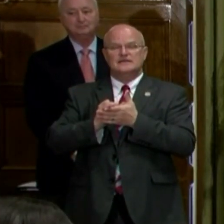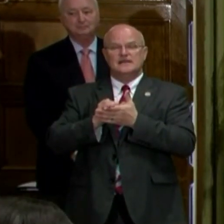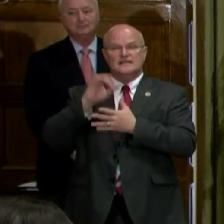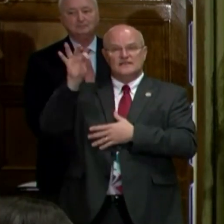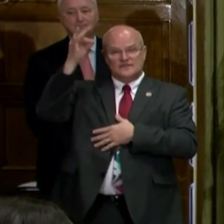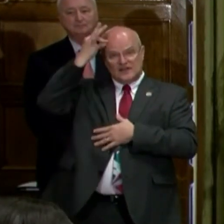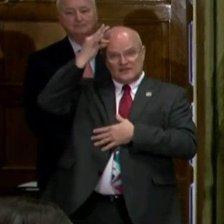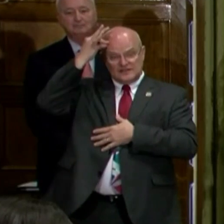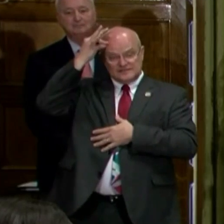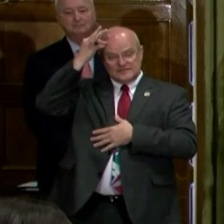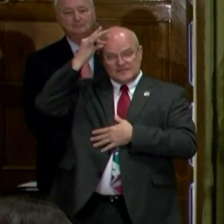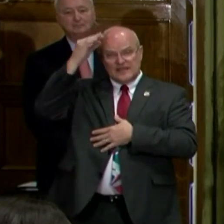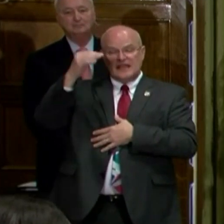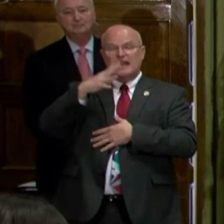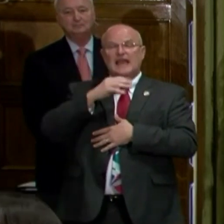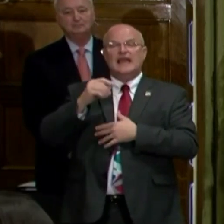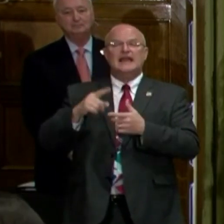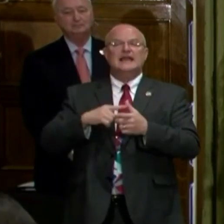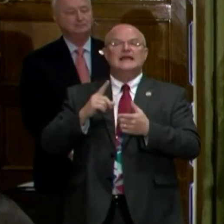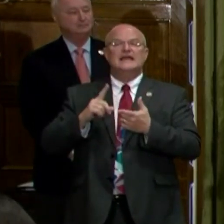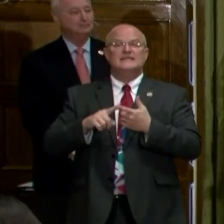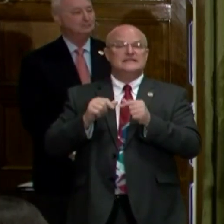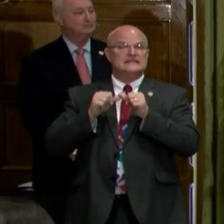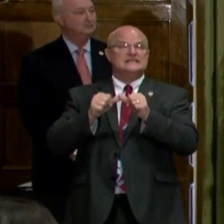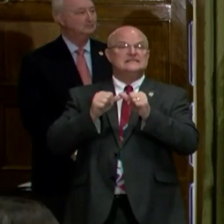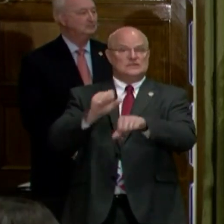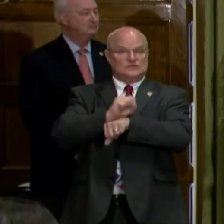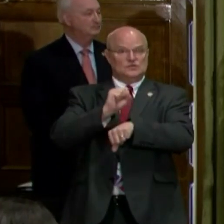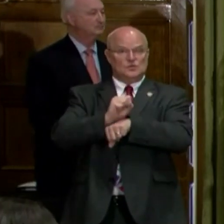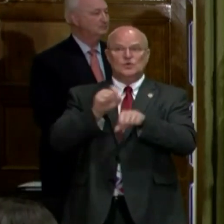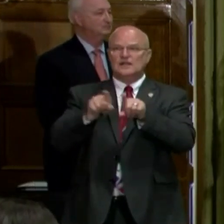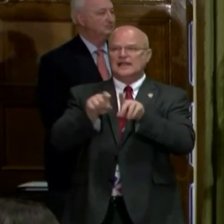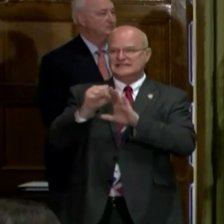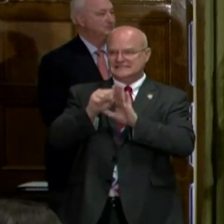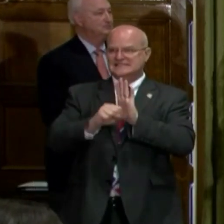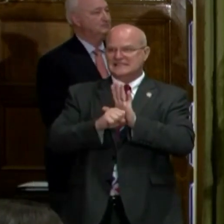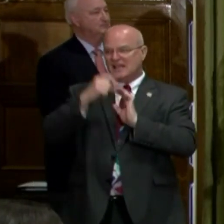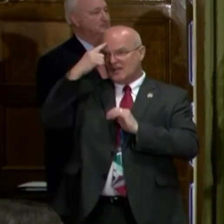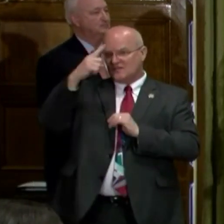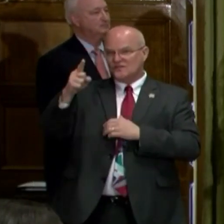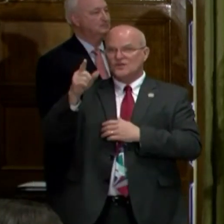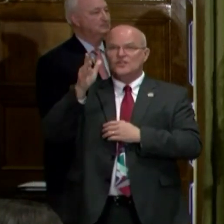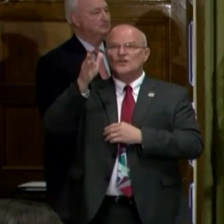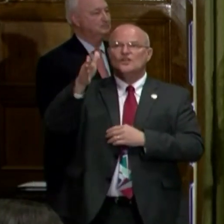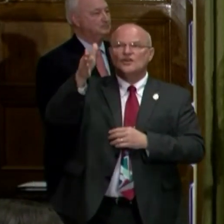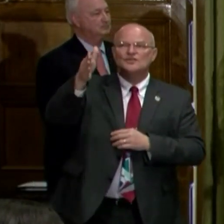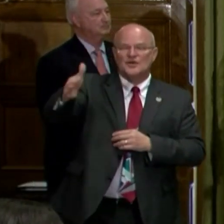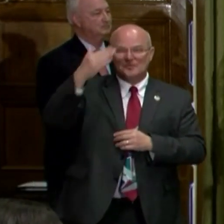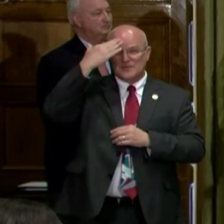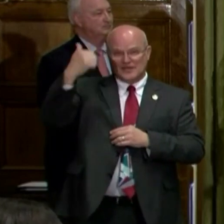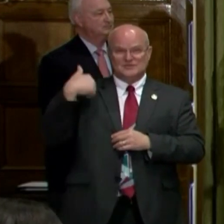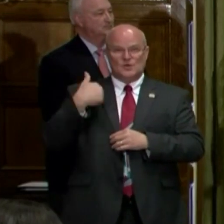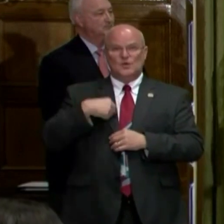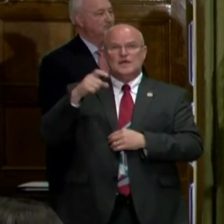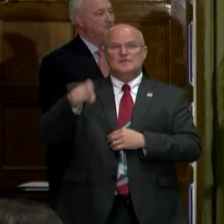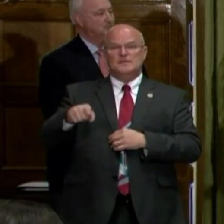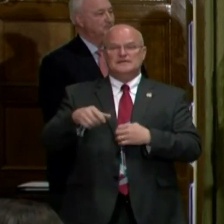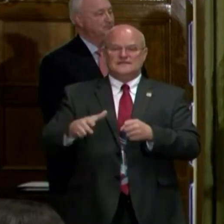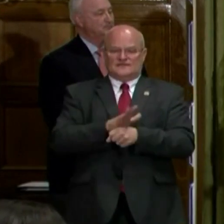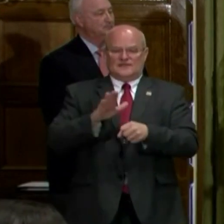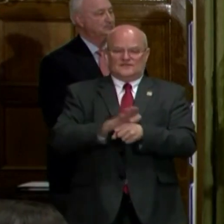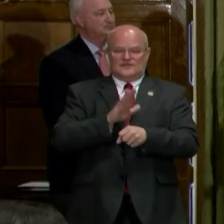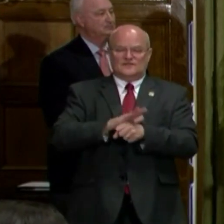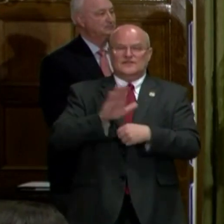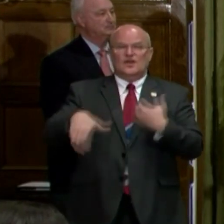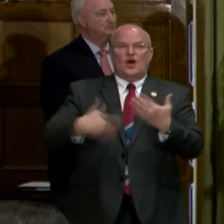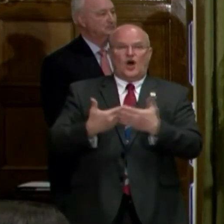stockpile that's managed federally, and then continuing to work as a state for the longer term, because we're going to have to replenish all of